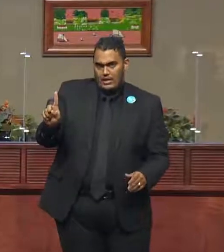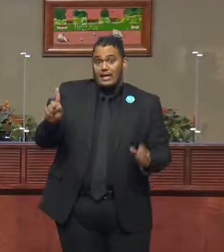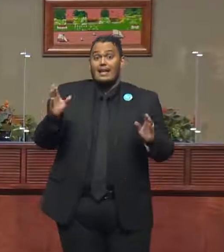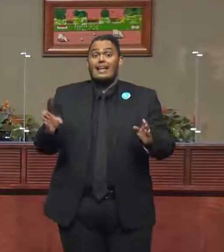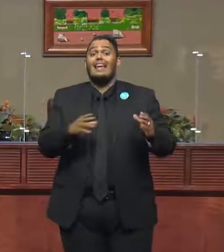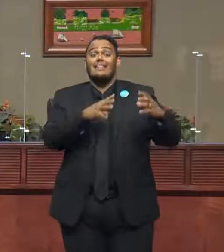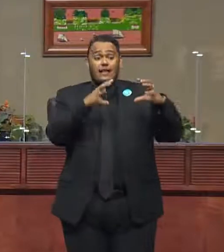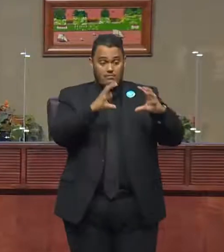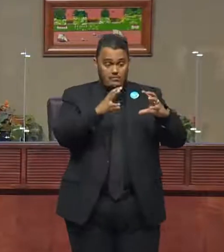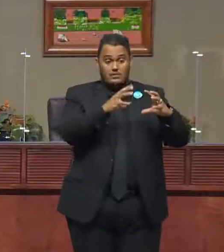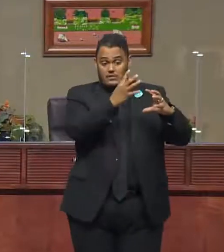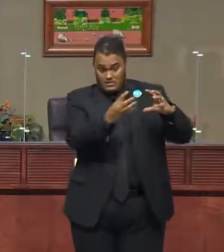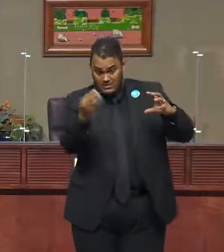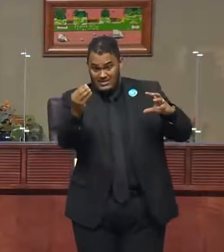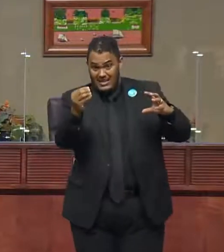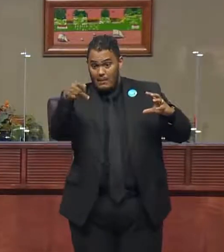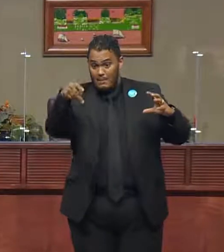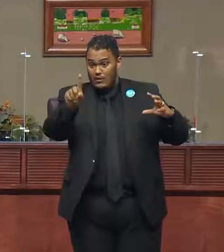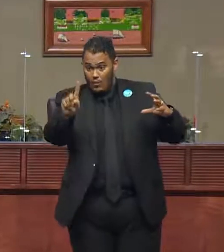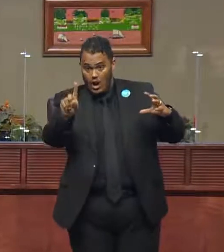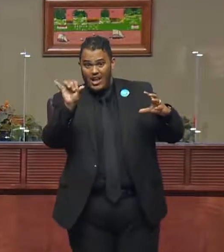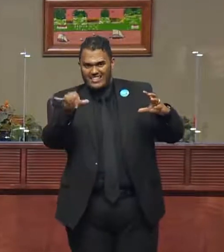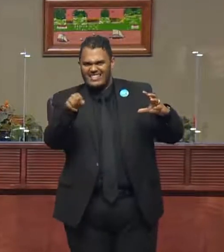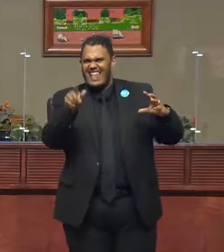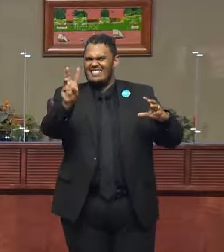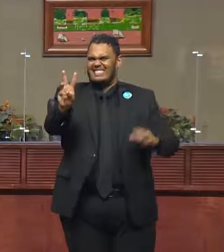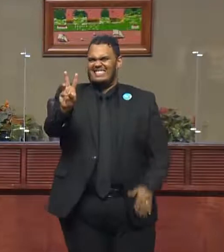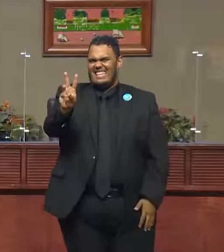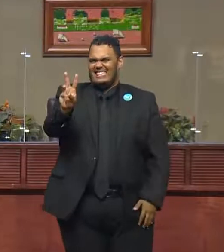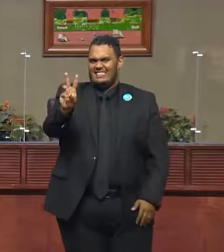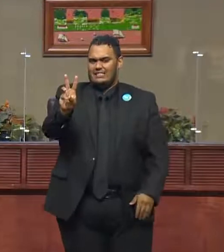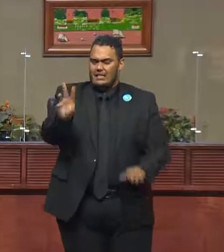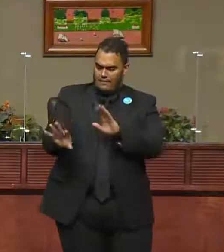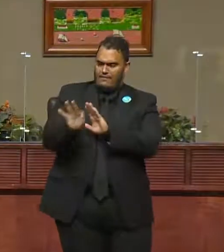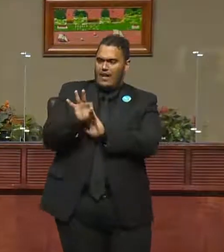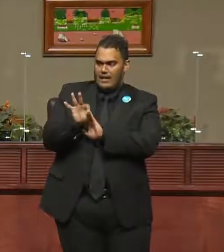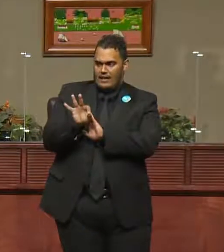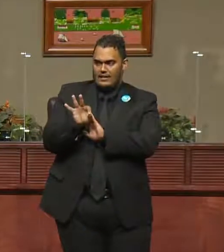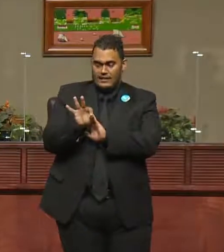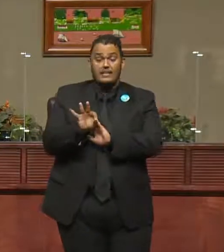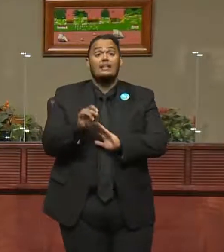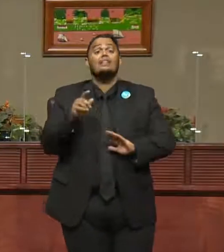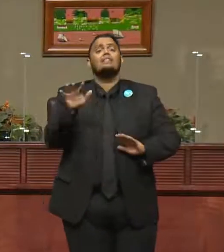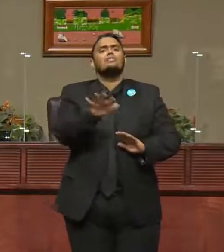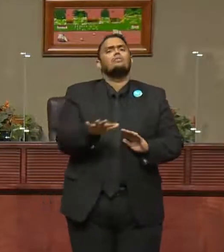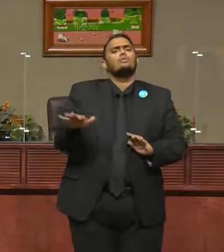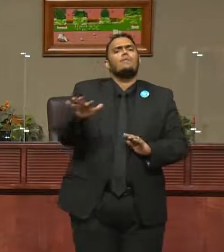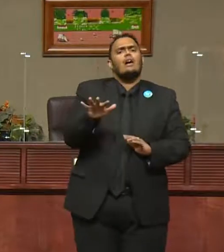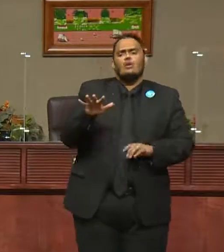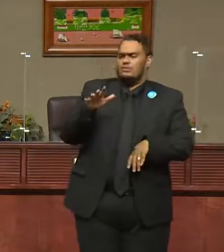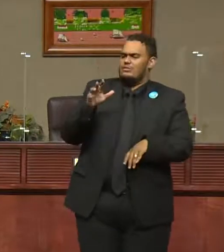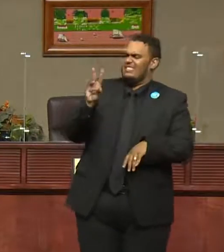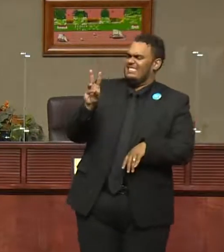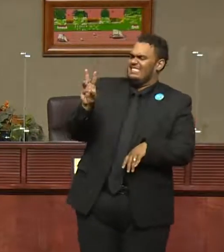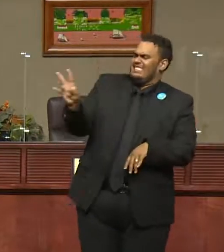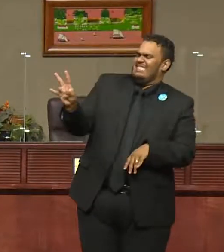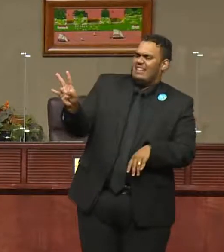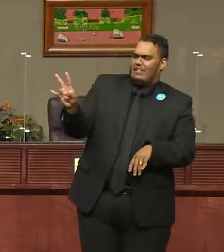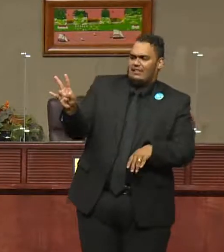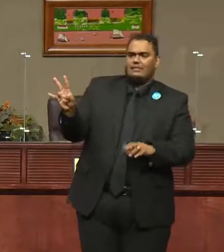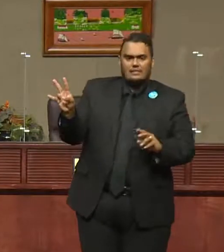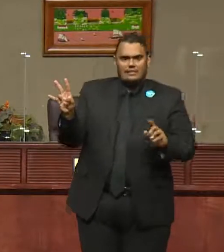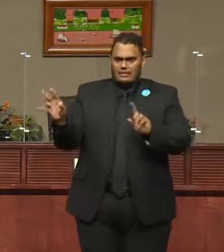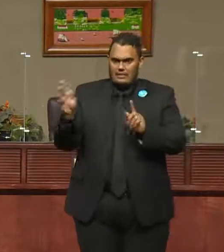P1. None of the, only a little bit over 67 cases of those with variants has